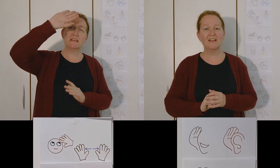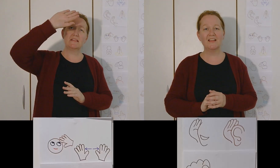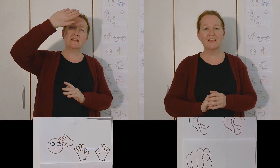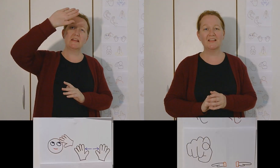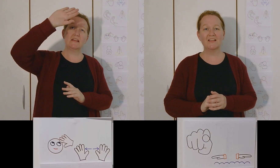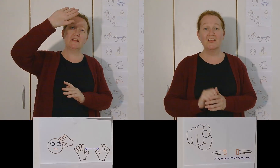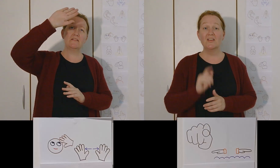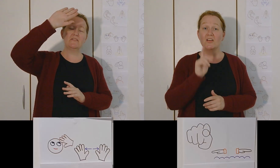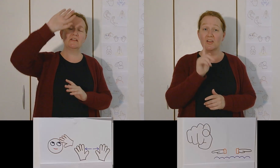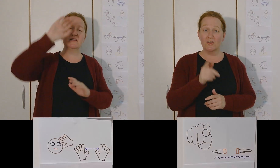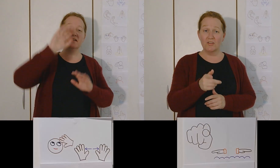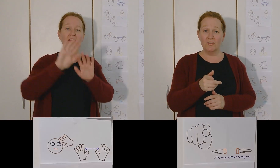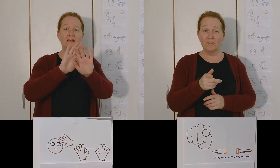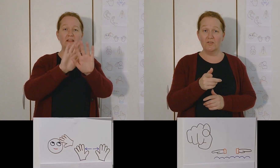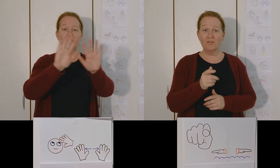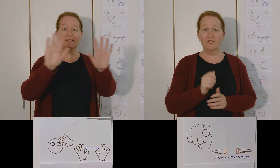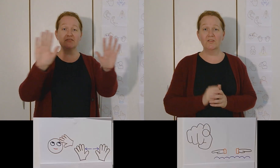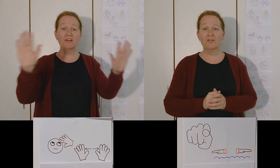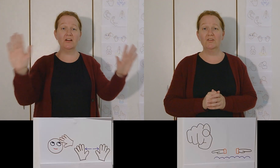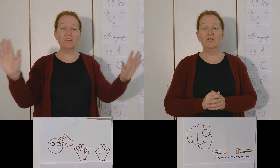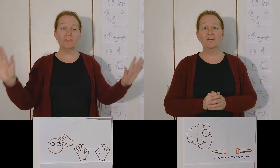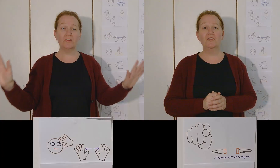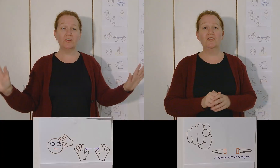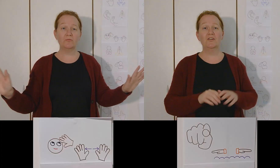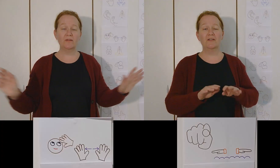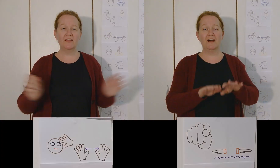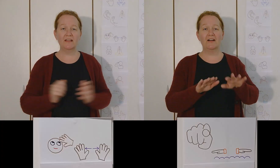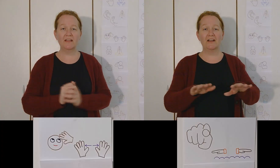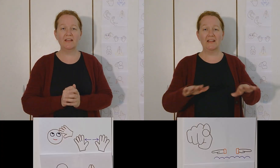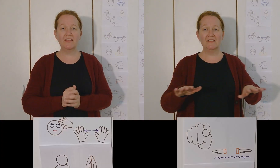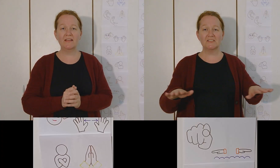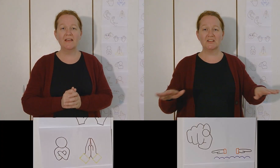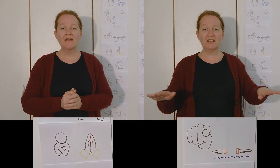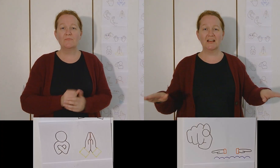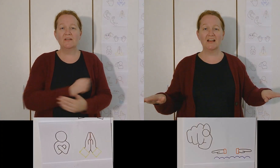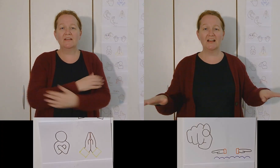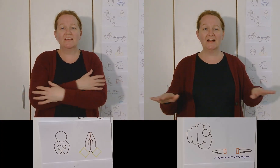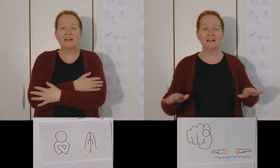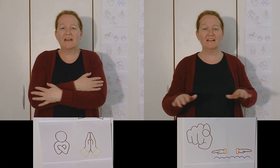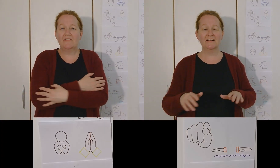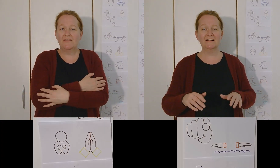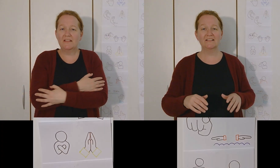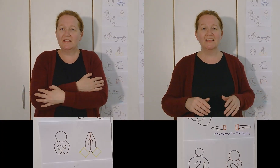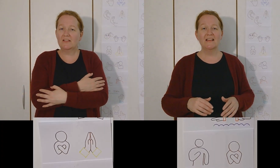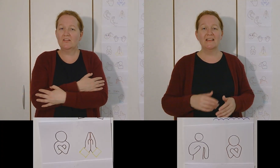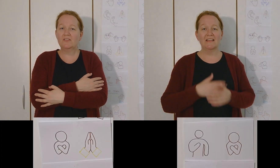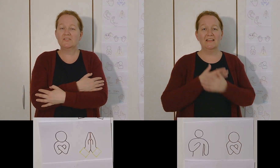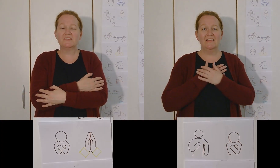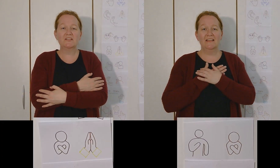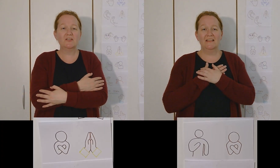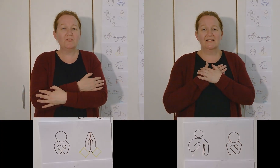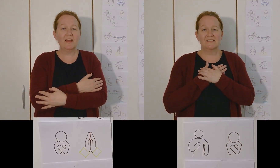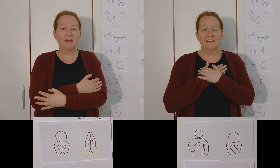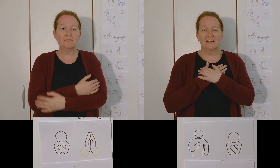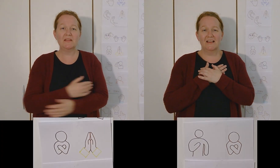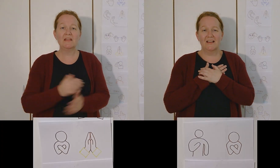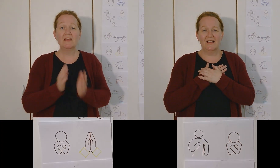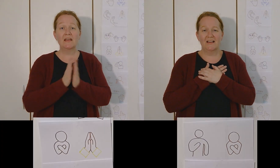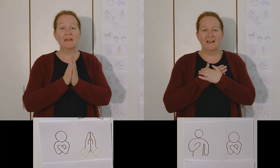Some say that heaven is far away, but I feel it close around